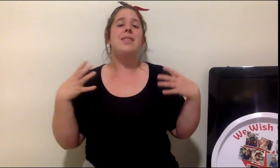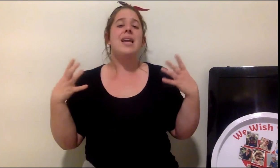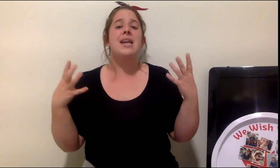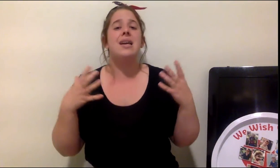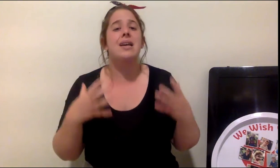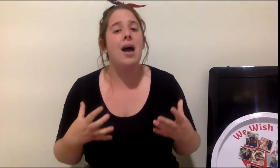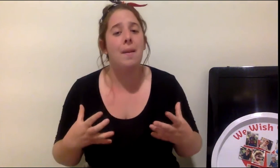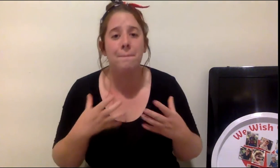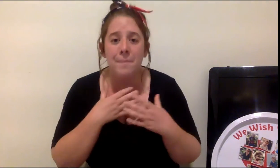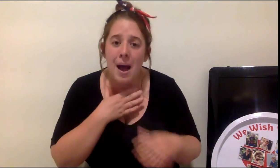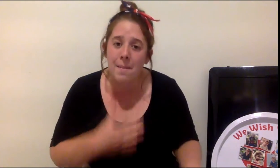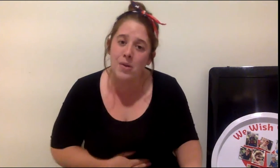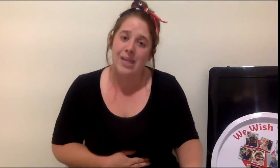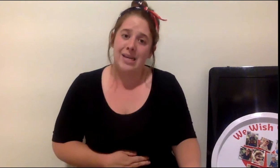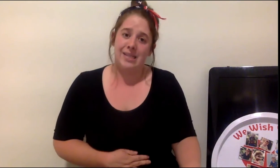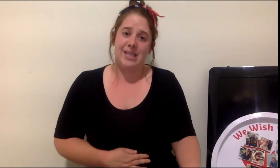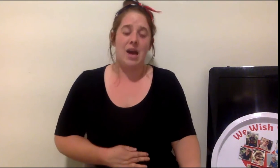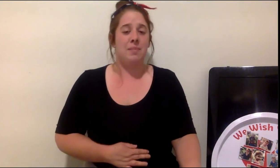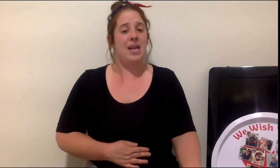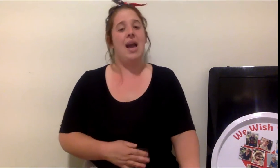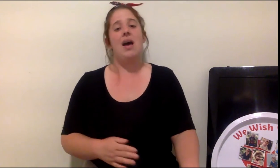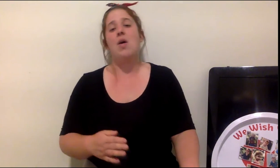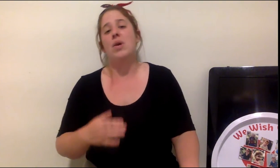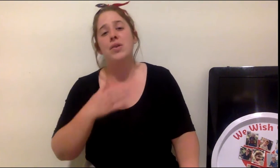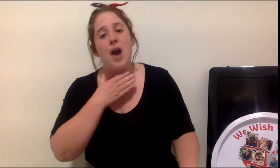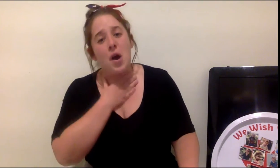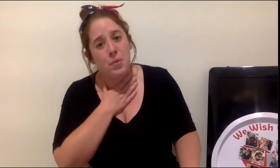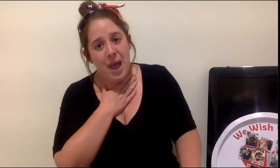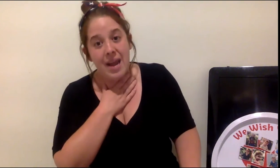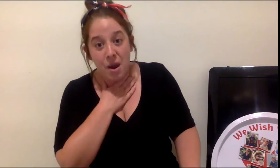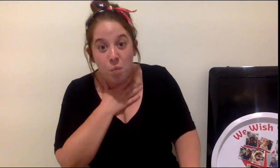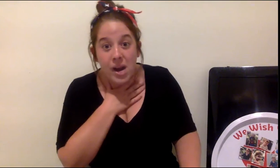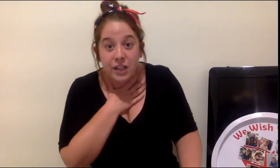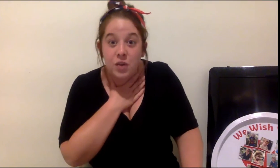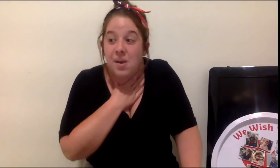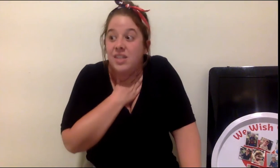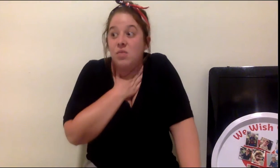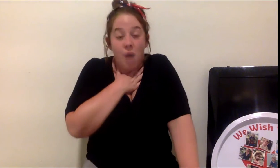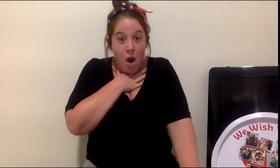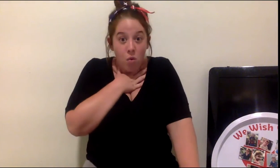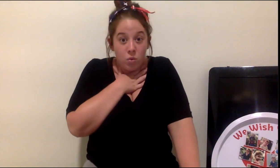then he got a bubble in his tummy. Oh no, and it went to his throat.